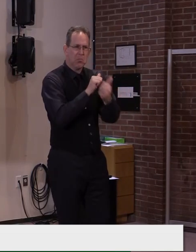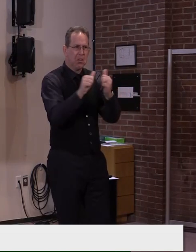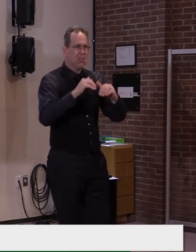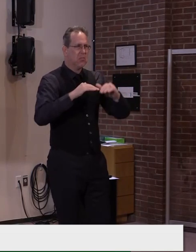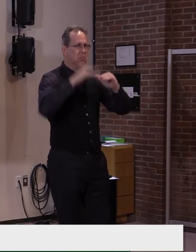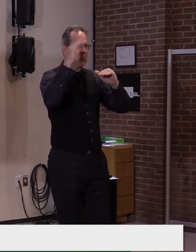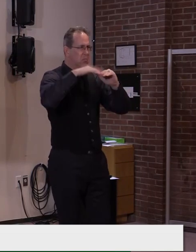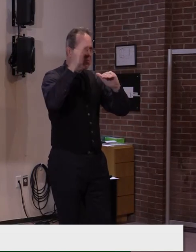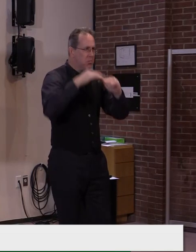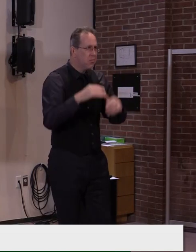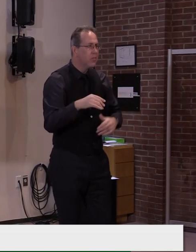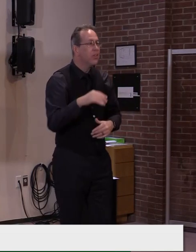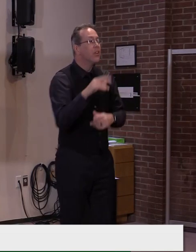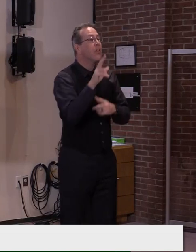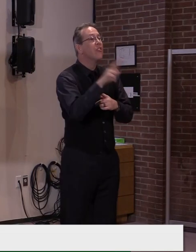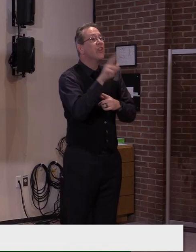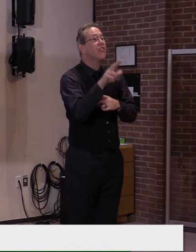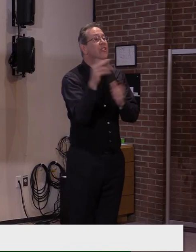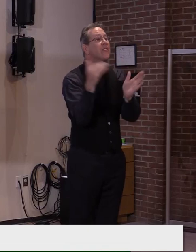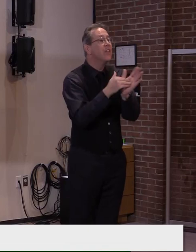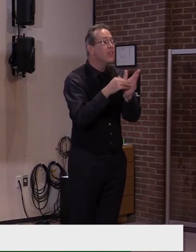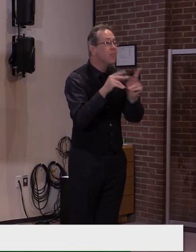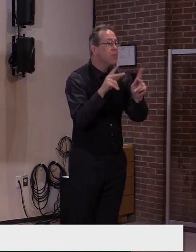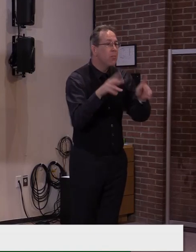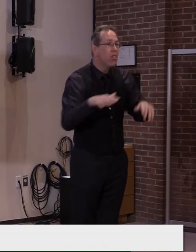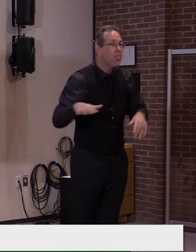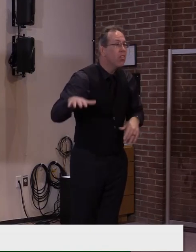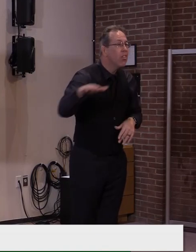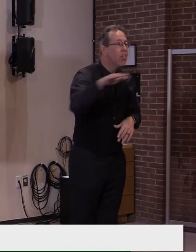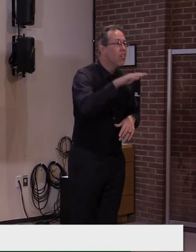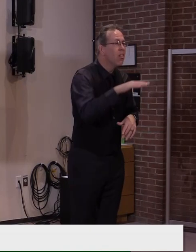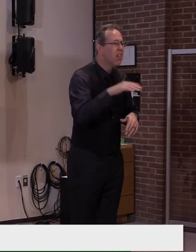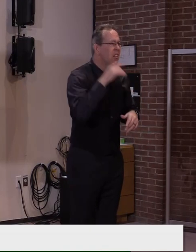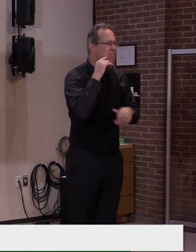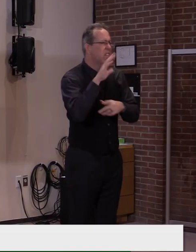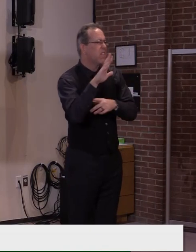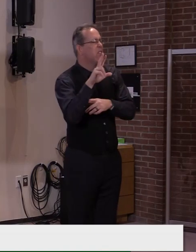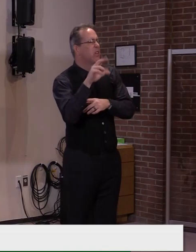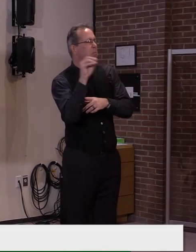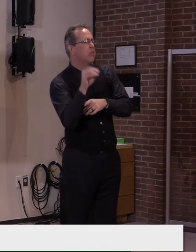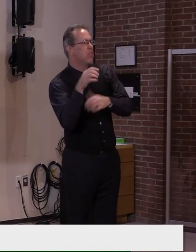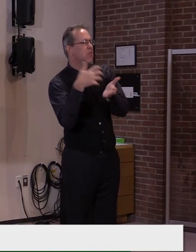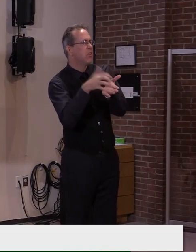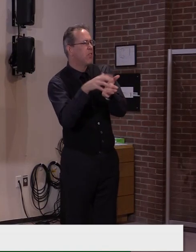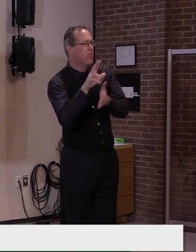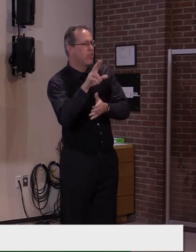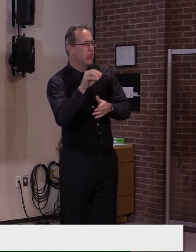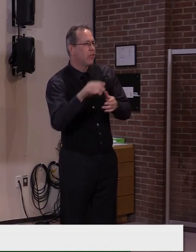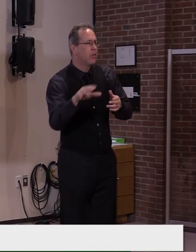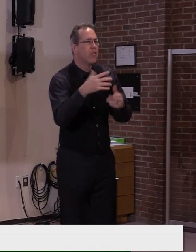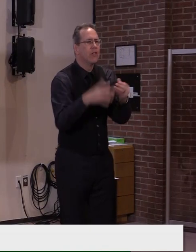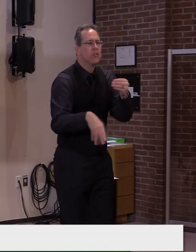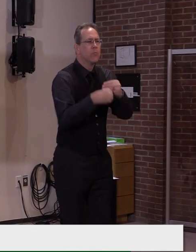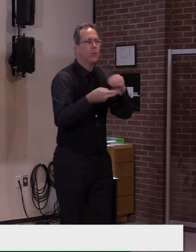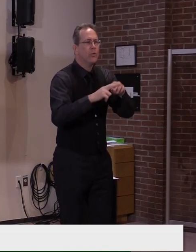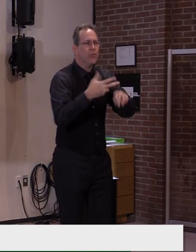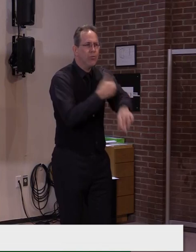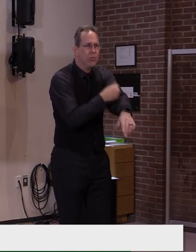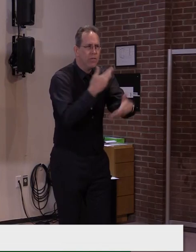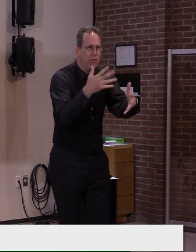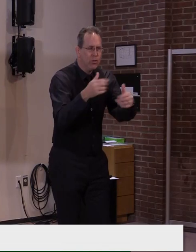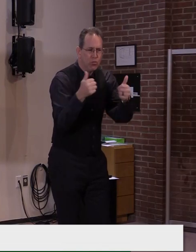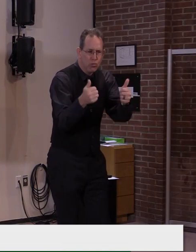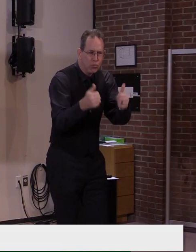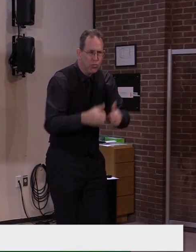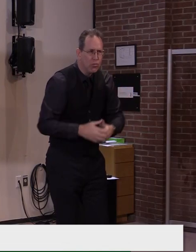233,000 Vermonters have gotten a booster shot. That's 53% of the state's population. That's 18 years and older. For those 16